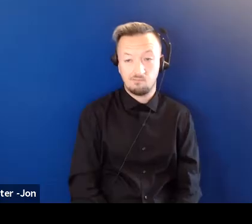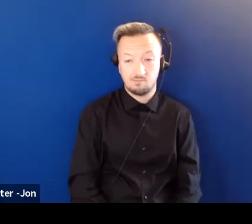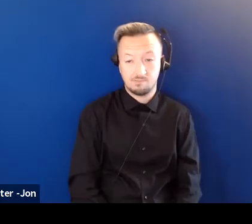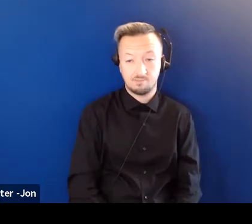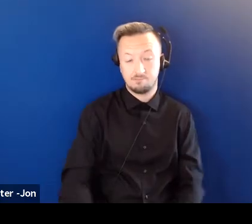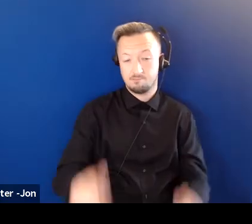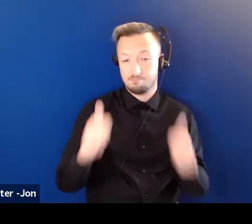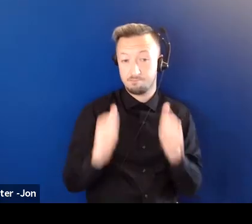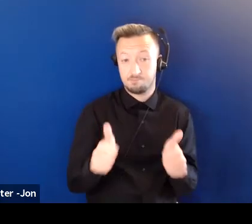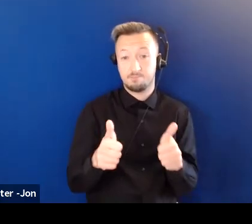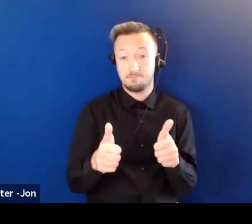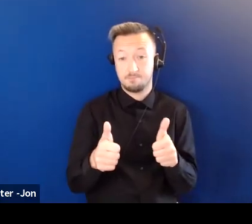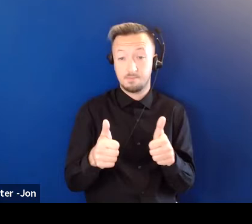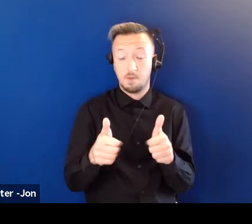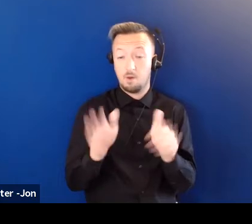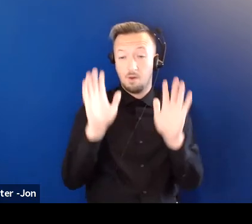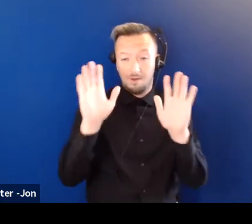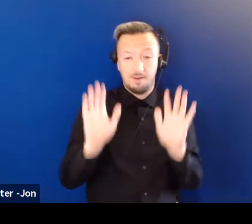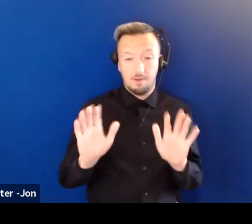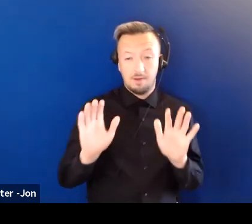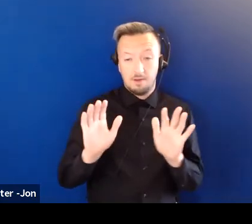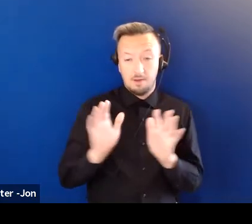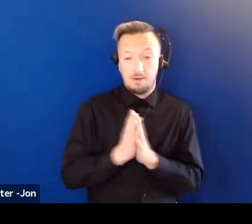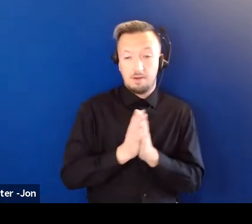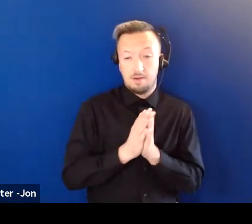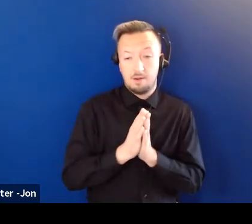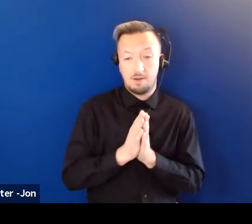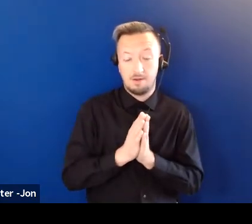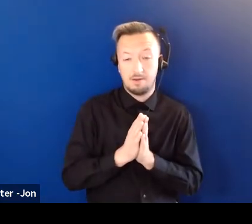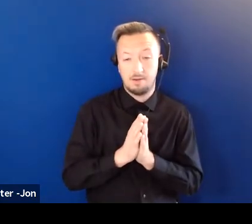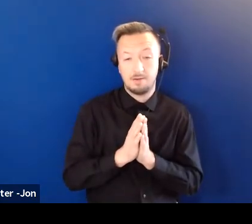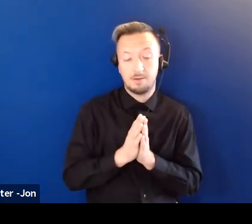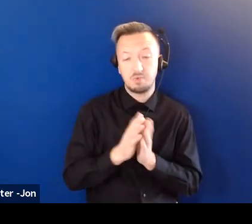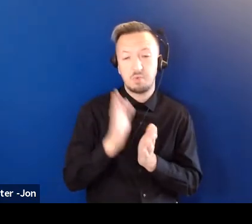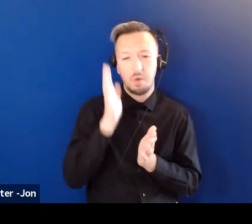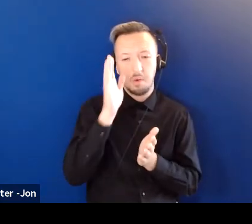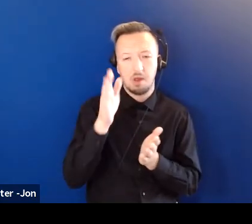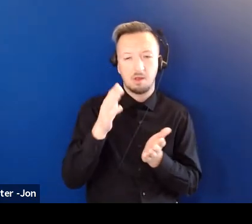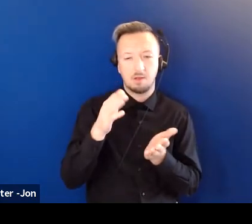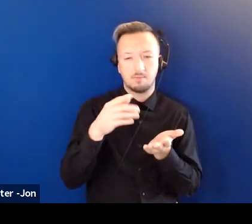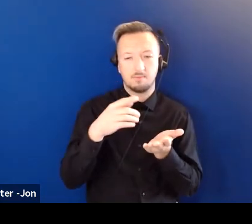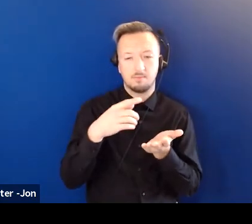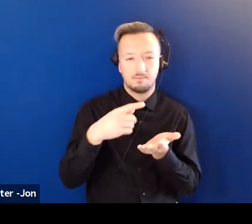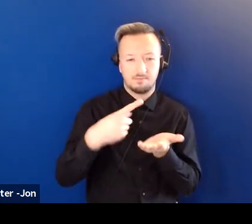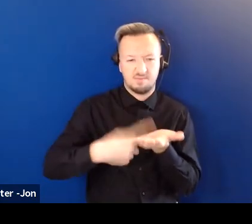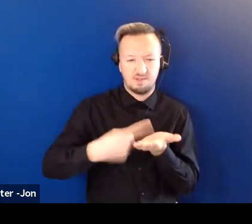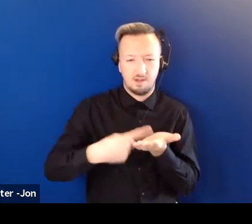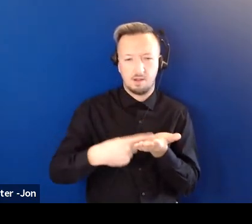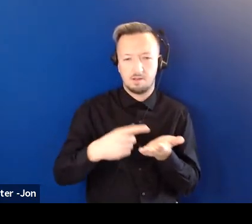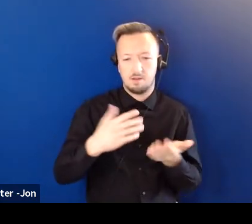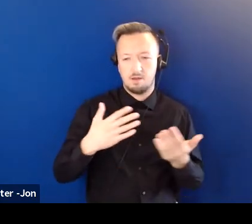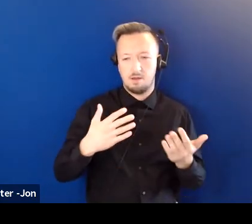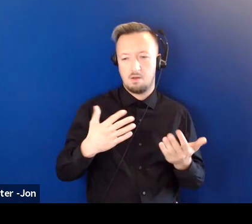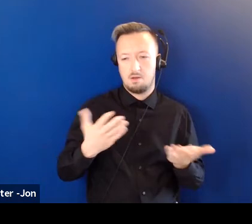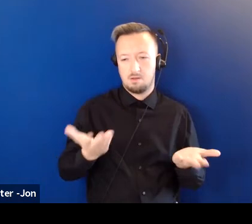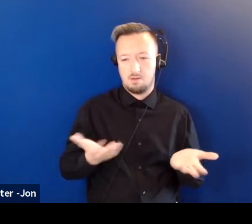All right, awesome. So like I said, we're going to chat a little bit through our youth programs and who